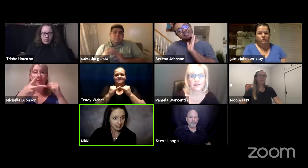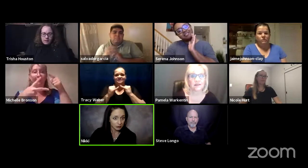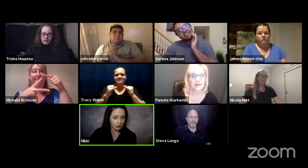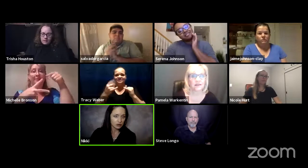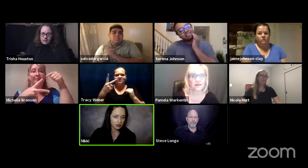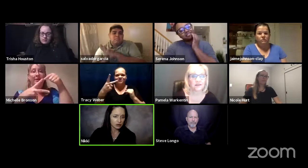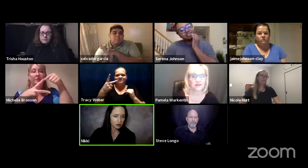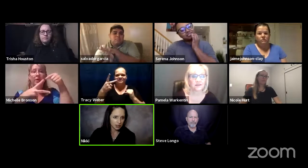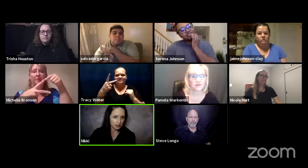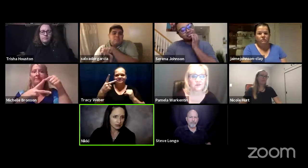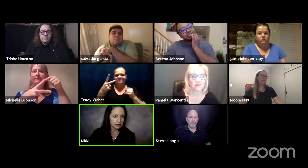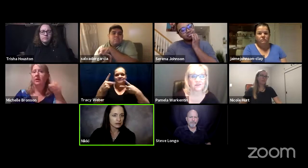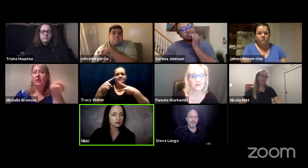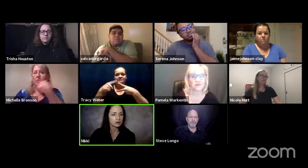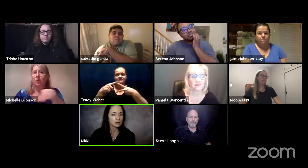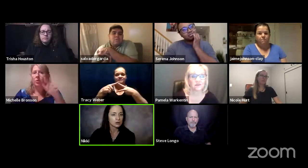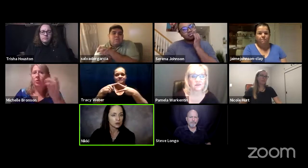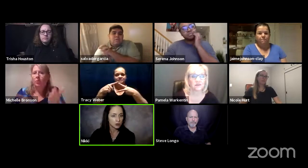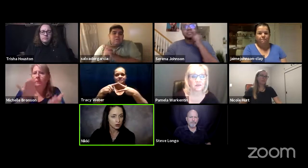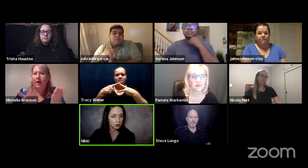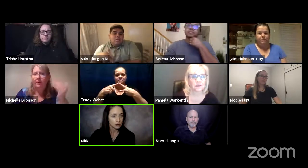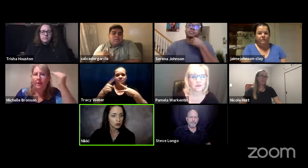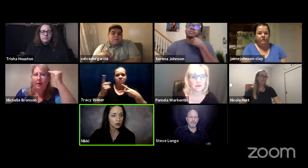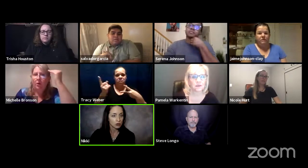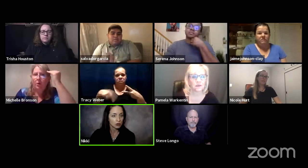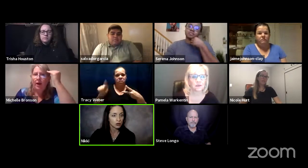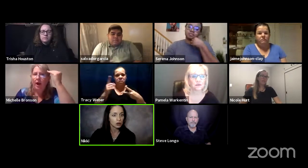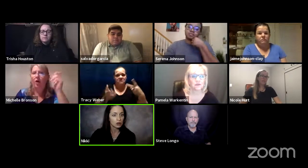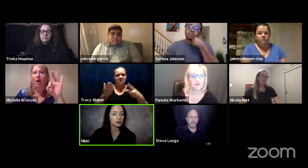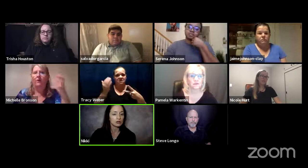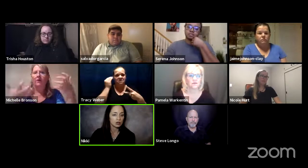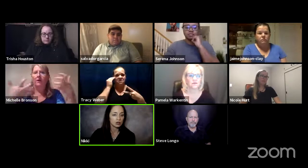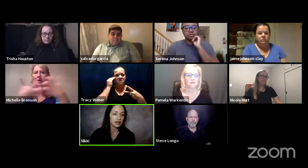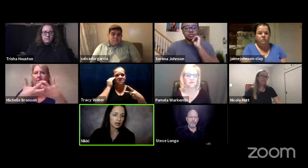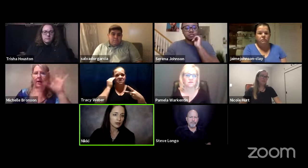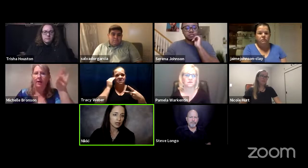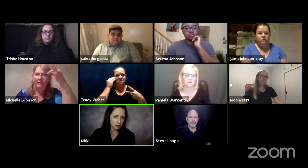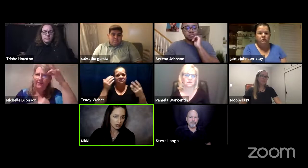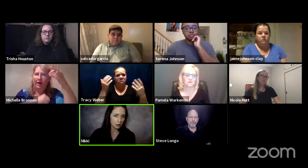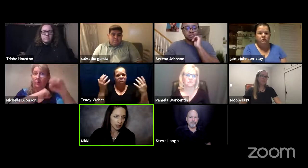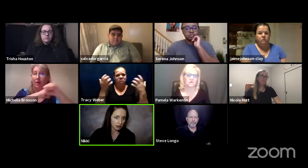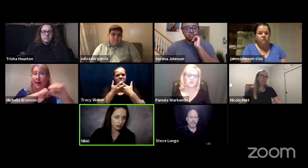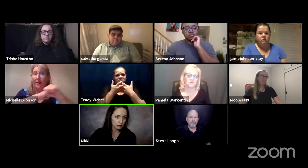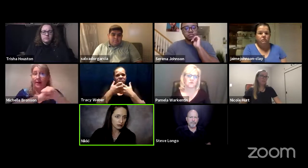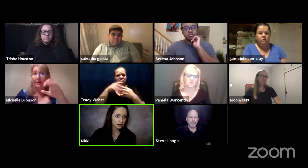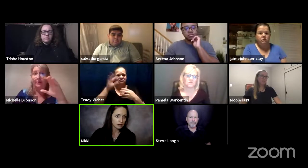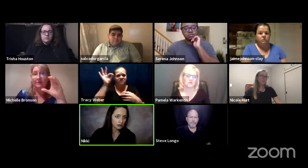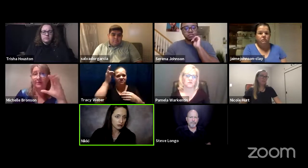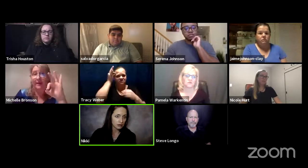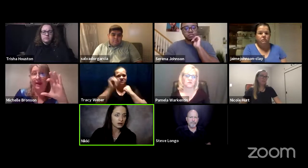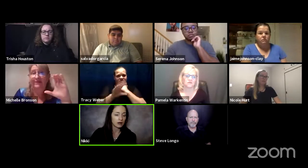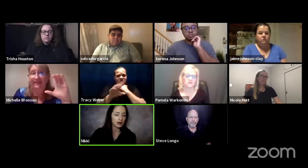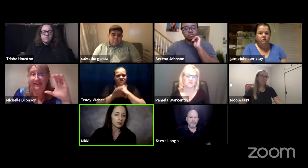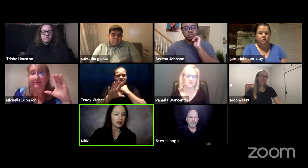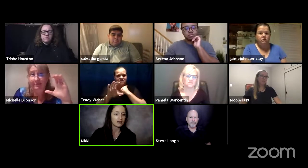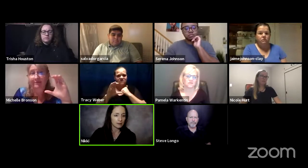Lastly, well, really 2 things. You may or may not be aware of a